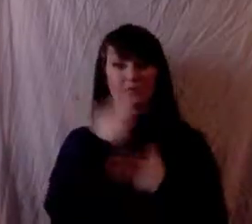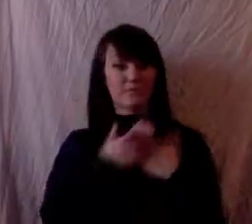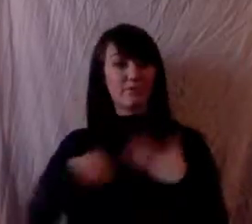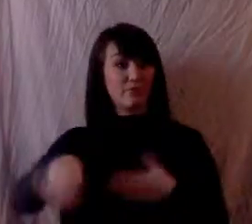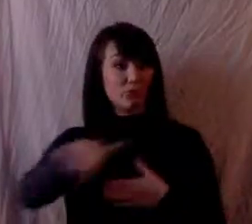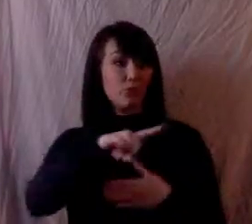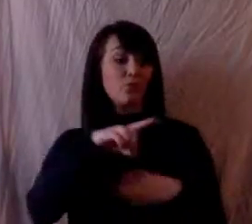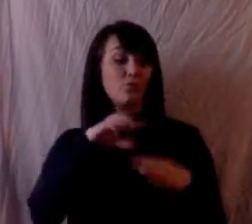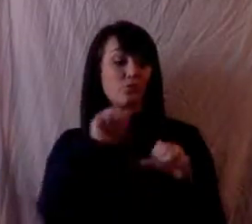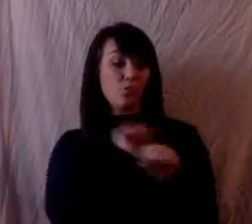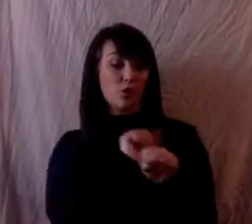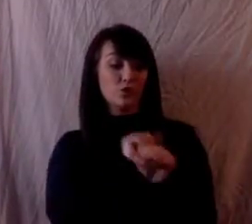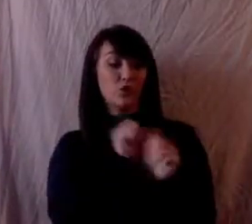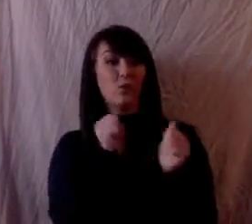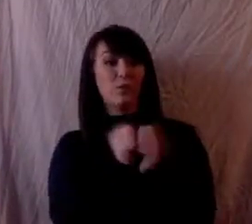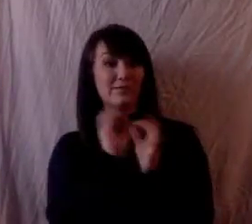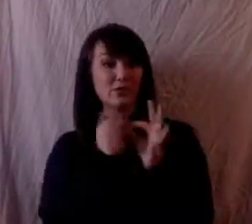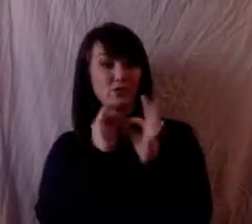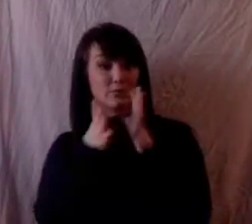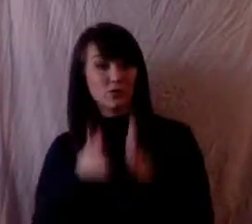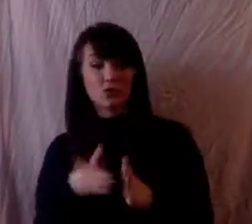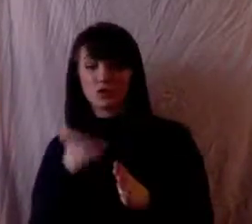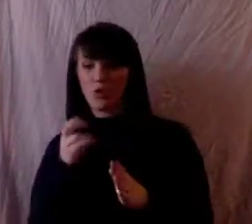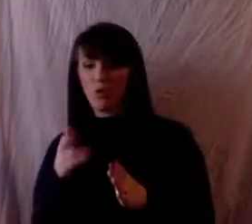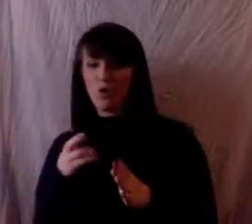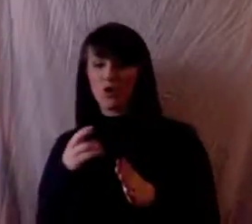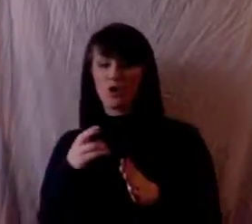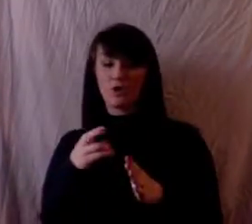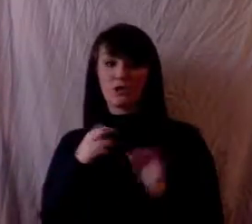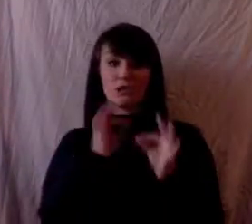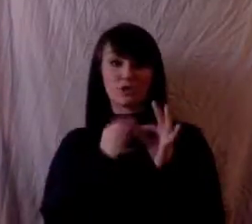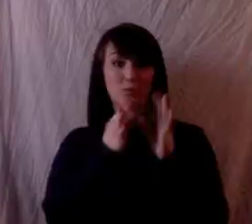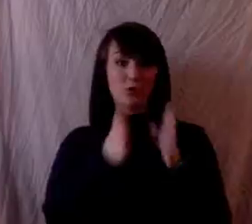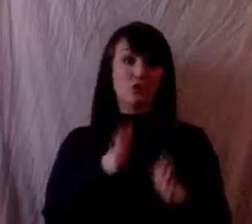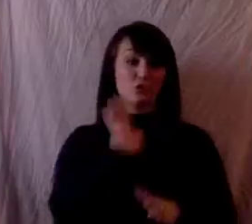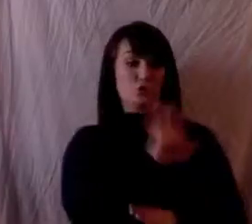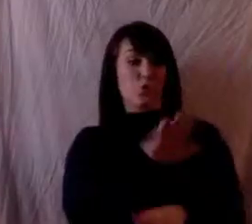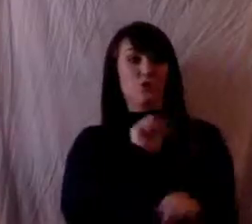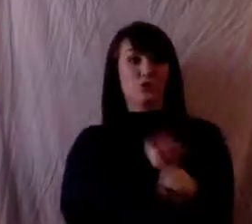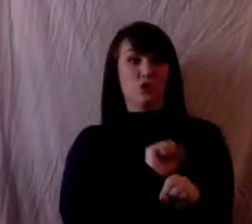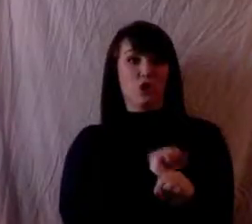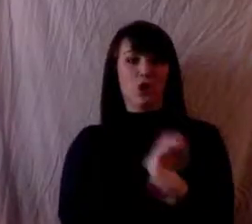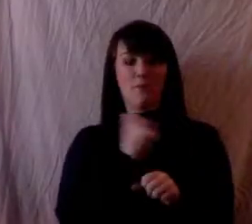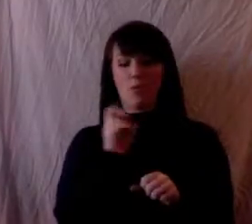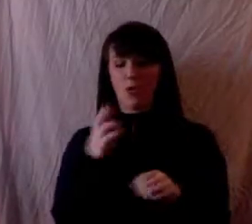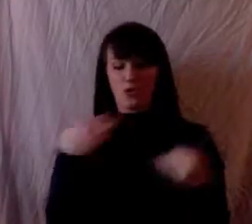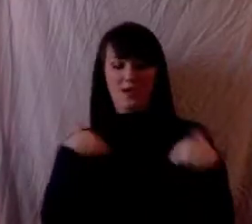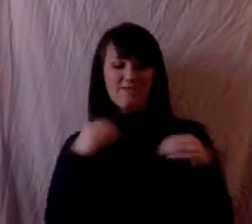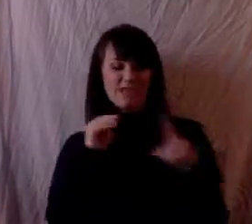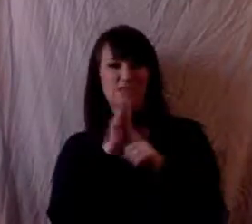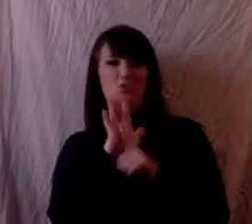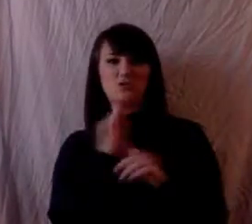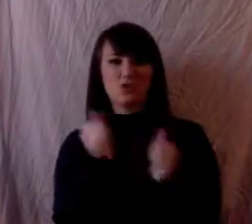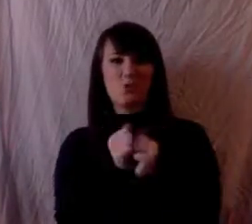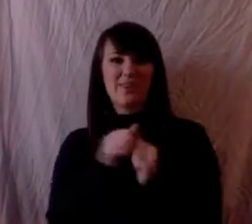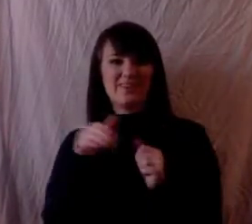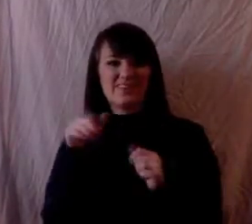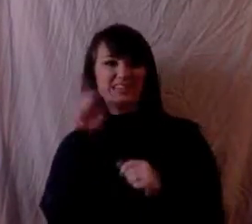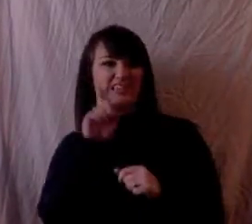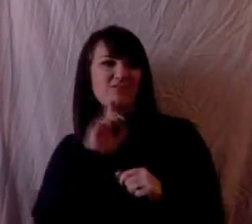before, and the rest of you have sort of varying exposures to deaf culture and ASL. So I just want to give sort of an overview. For